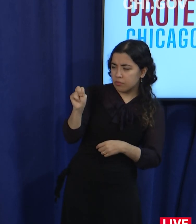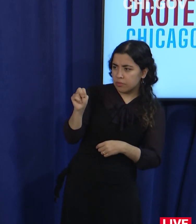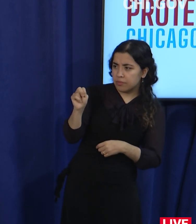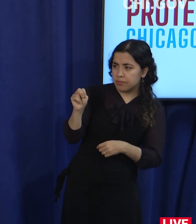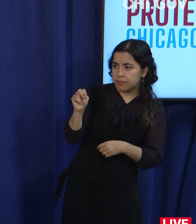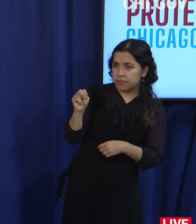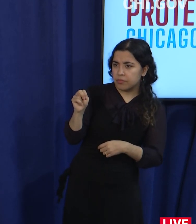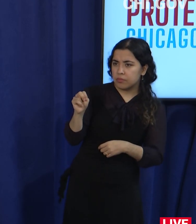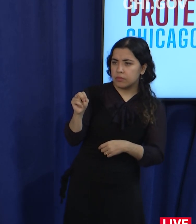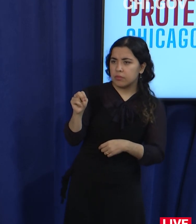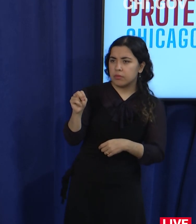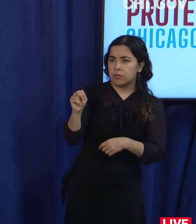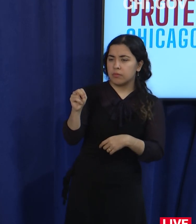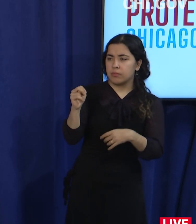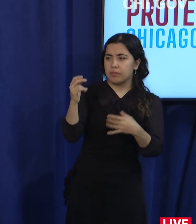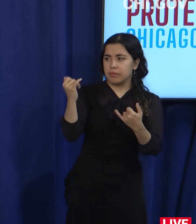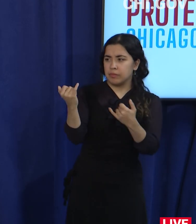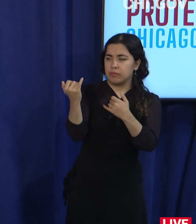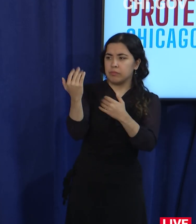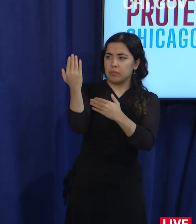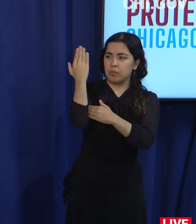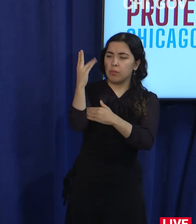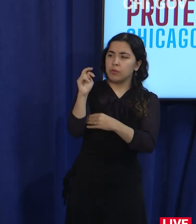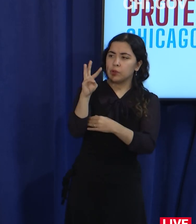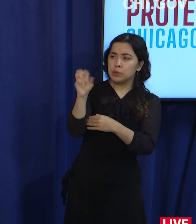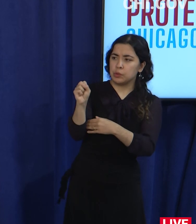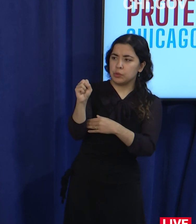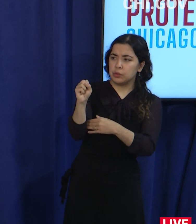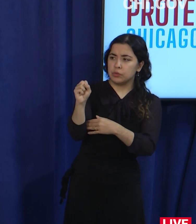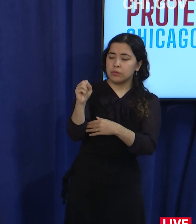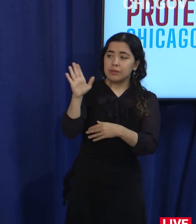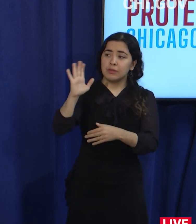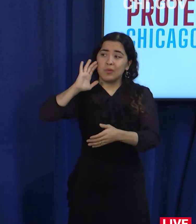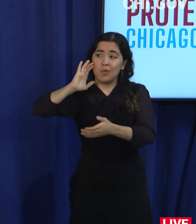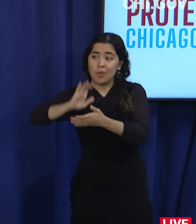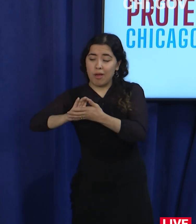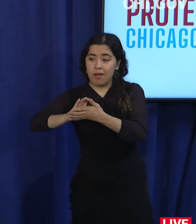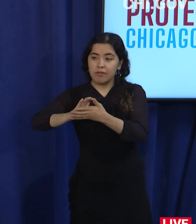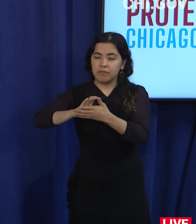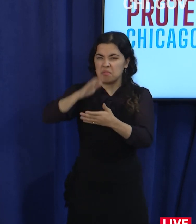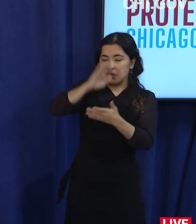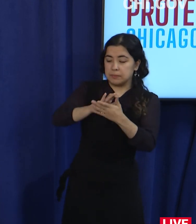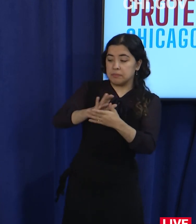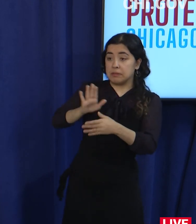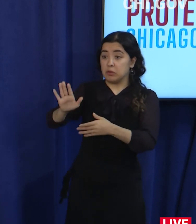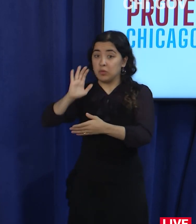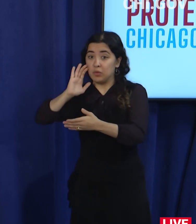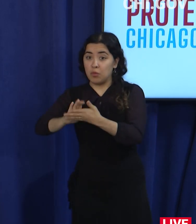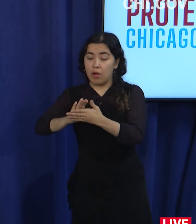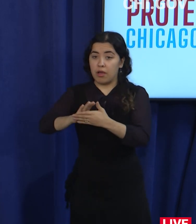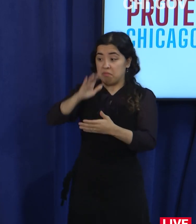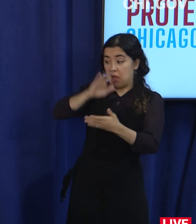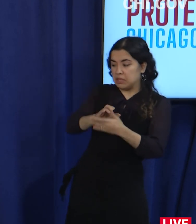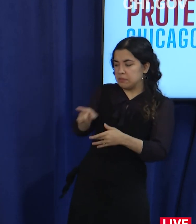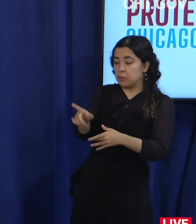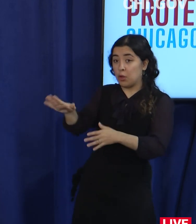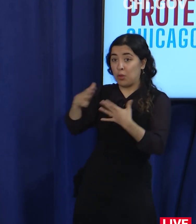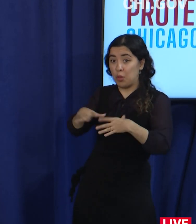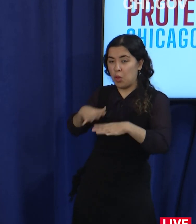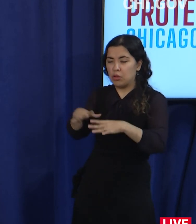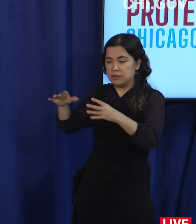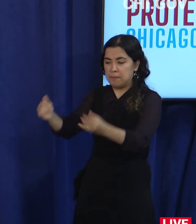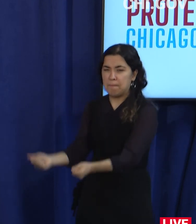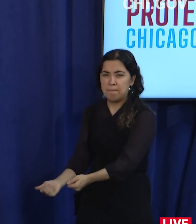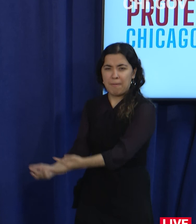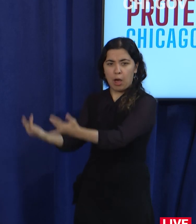his wife's clothes on fire, and there'd been a physical event before that. Do you have concerns this could be special treatment,